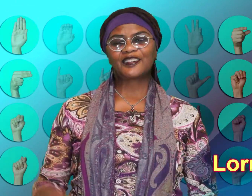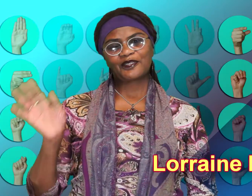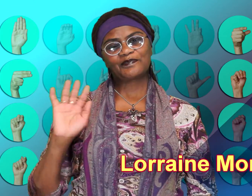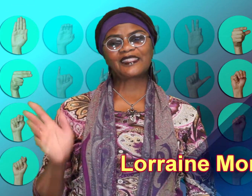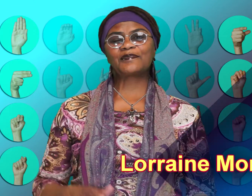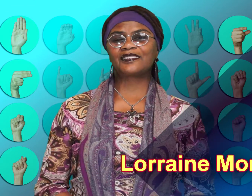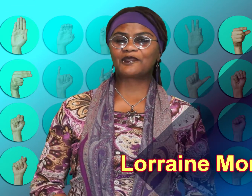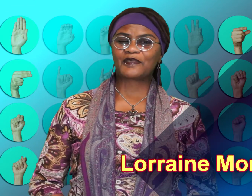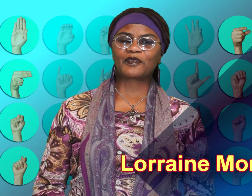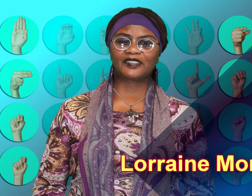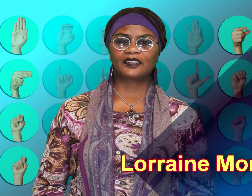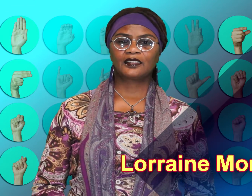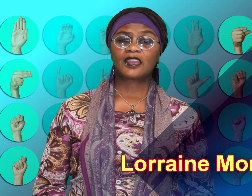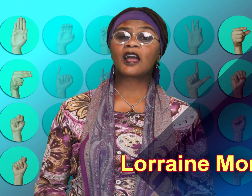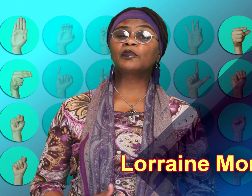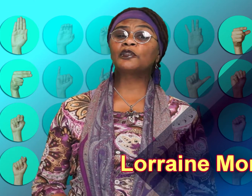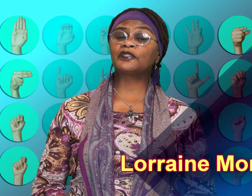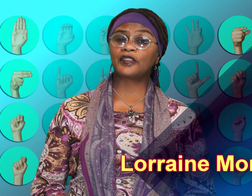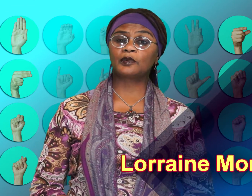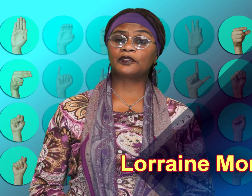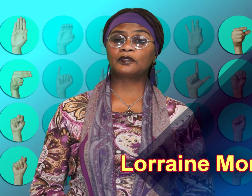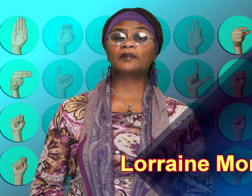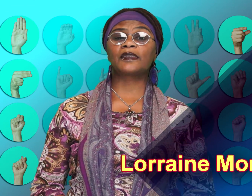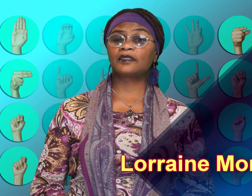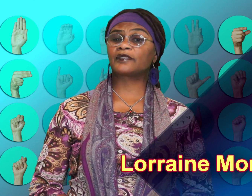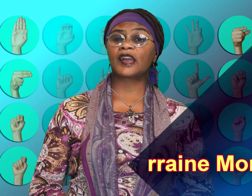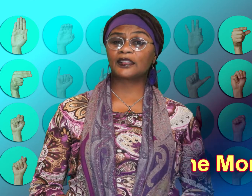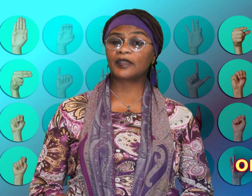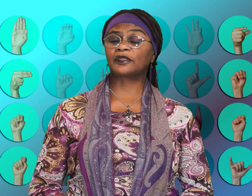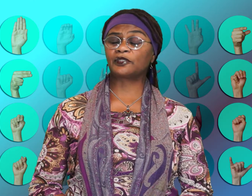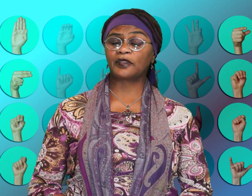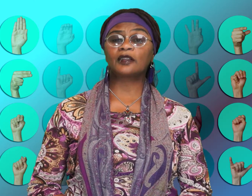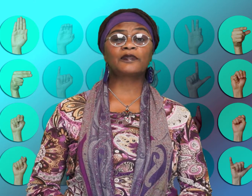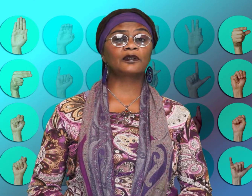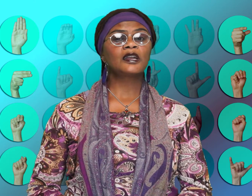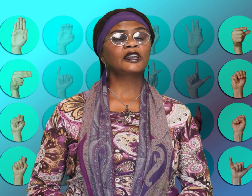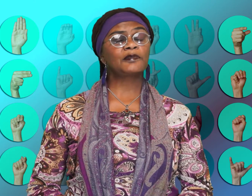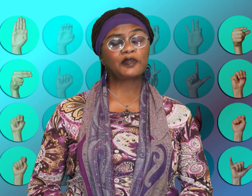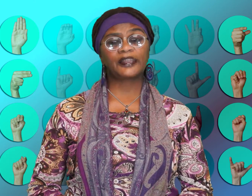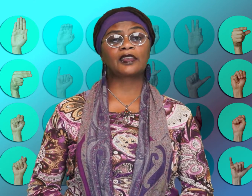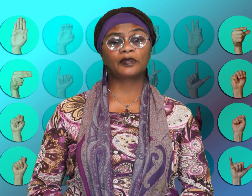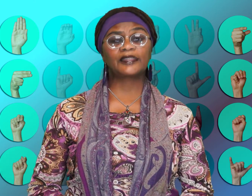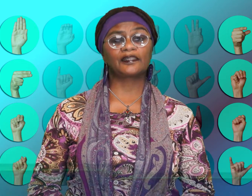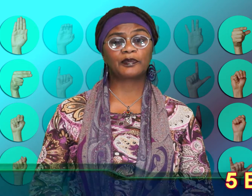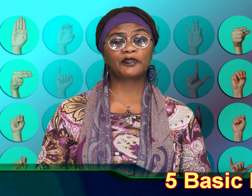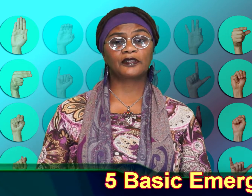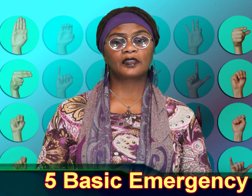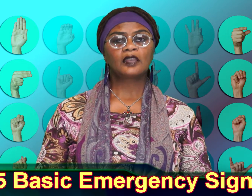Hello, my name is Lorraine Marley, and I am going to share with you some basic sign language to help you communicate with a deaf person.